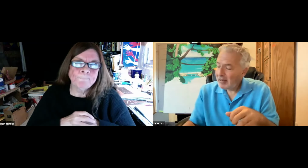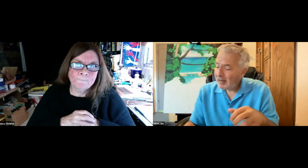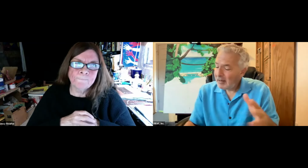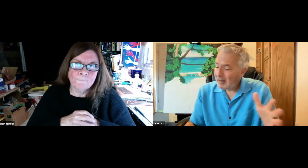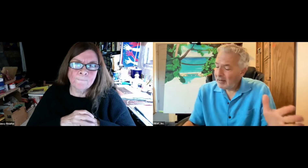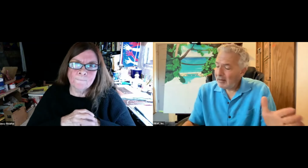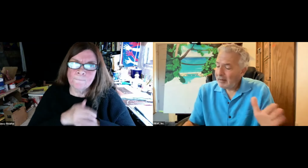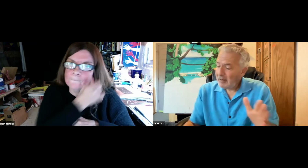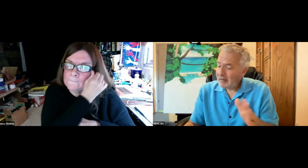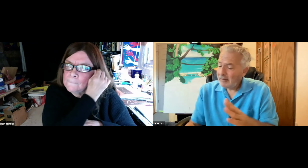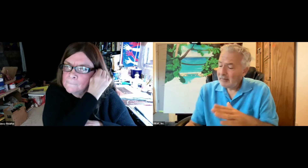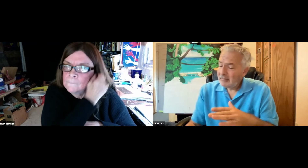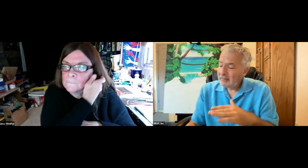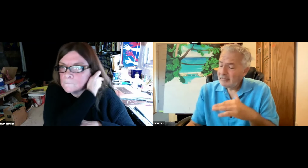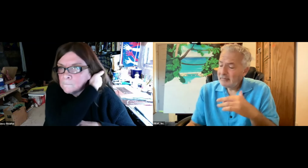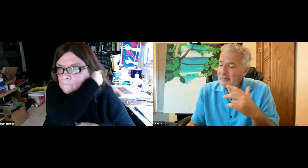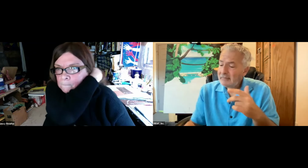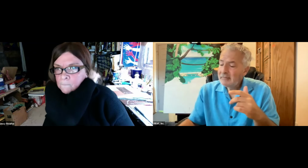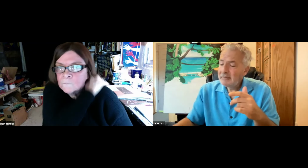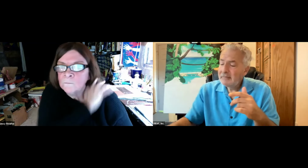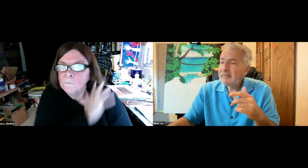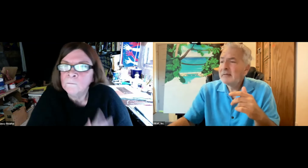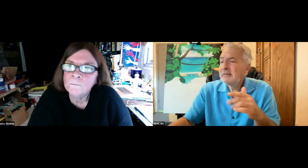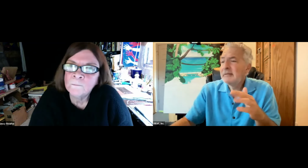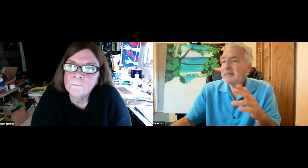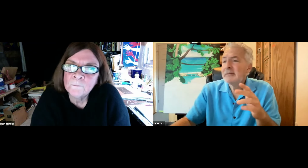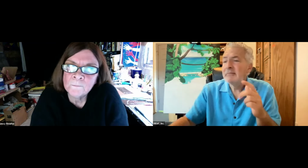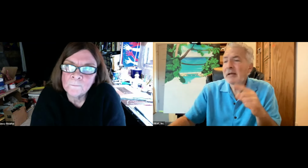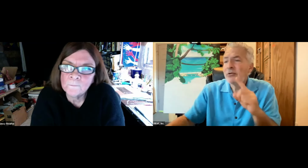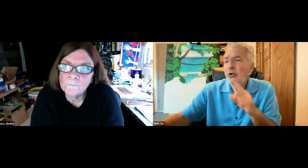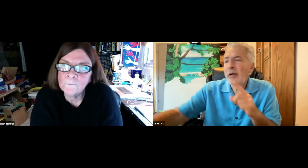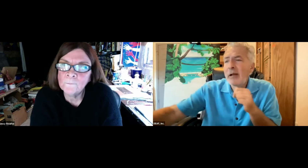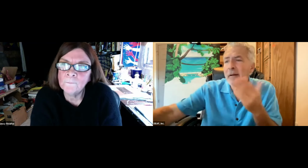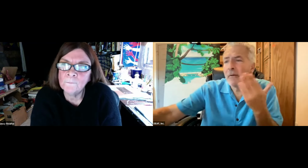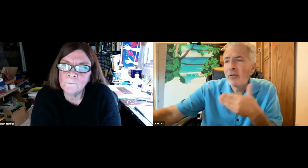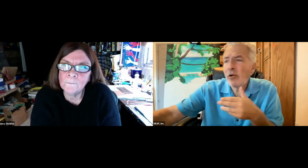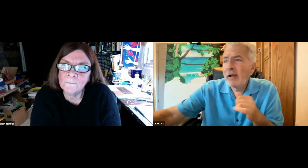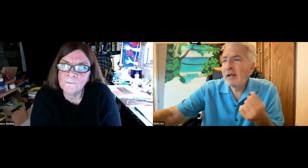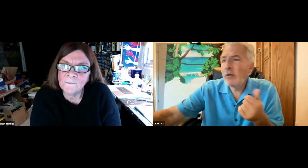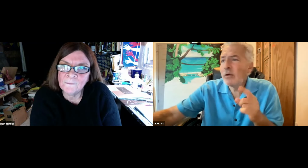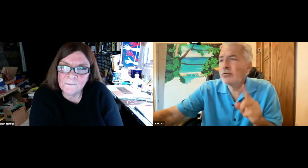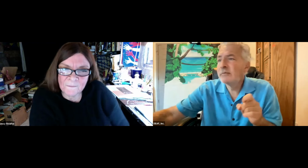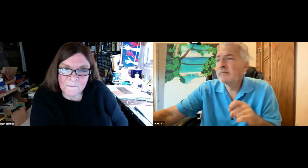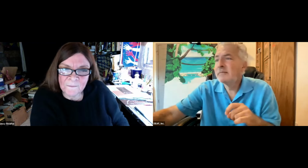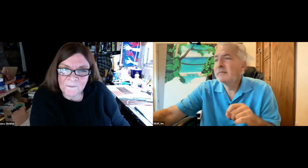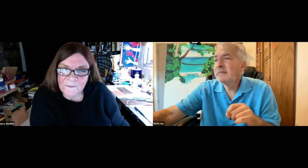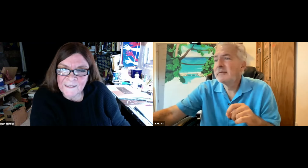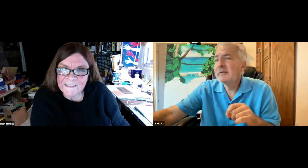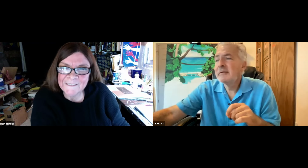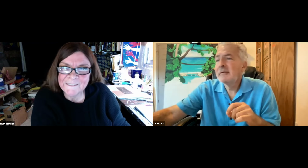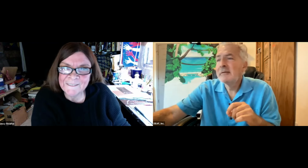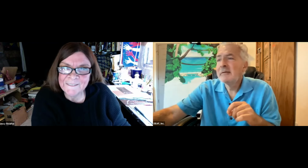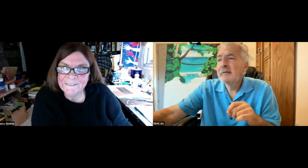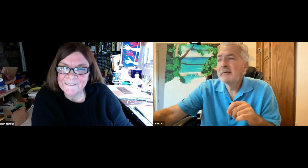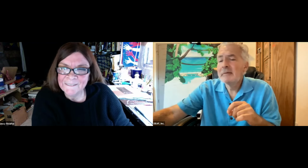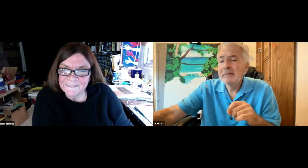this point. Yeah. So, I still have a lot to learn. That's awesome. Okay. Let's see. I want to make sure I